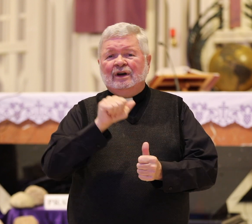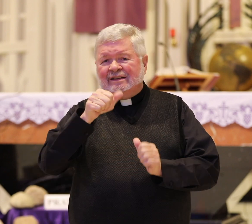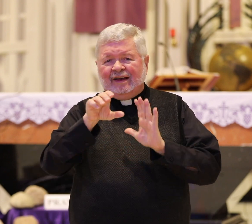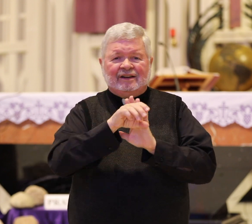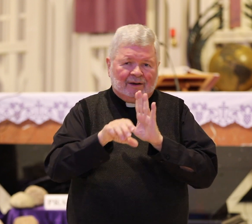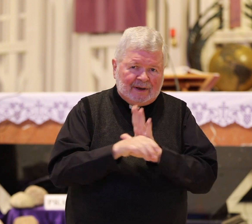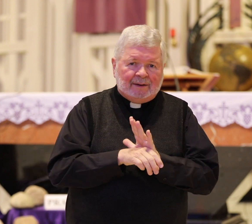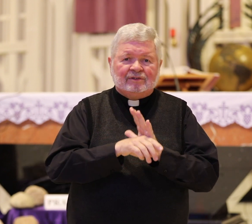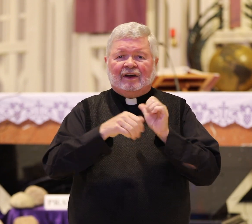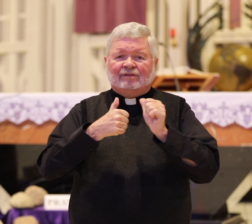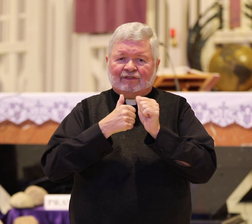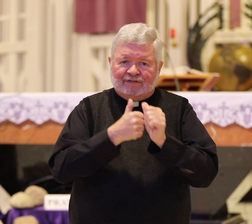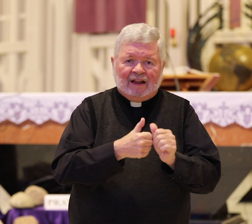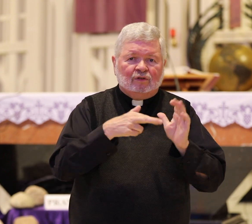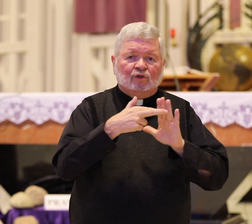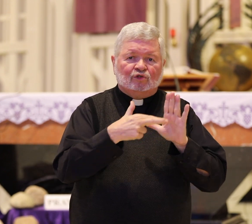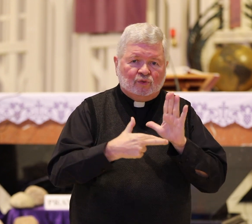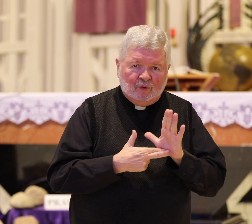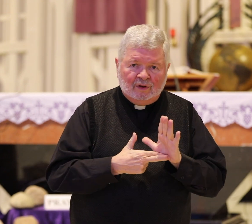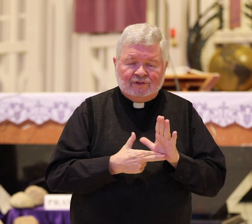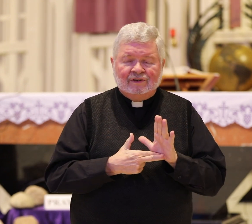10 Commandments, I have to follow those rules.